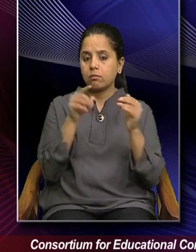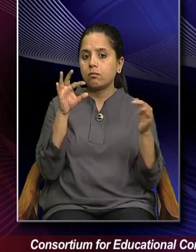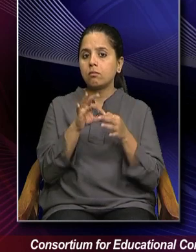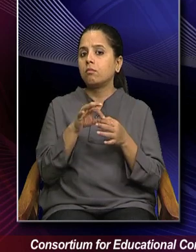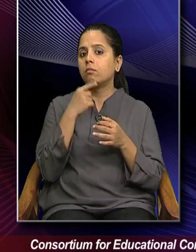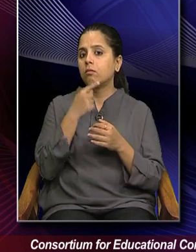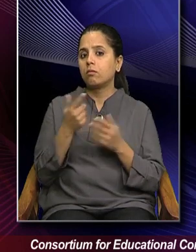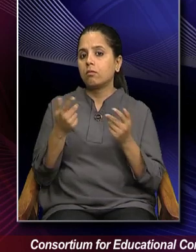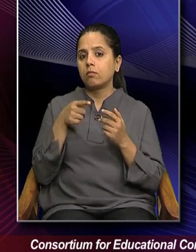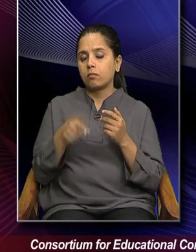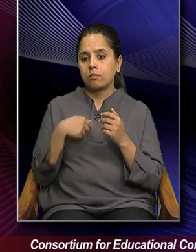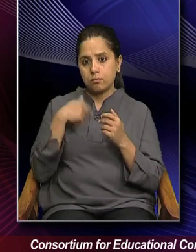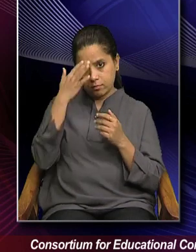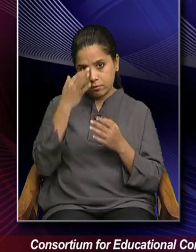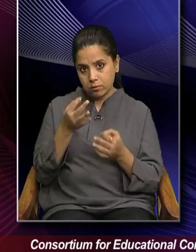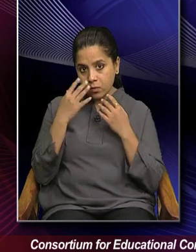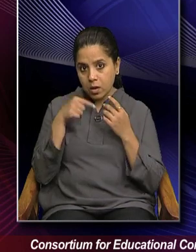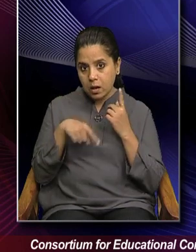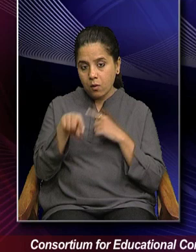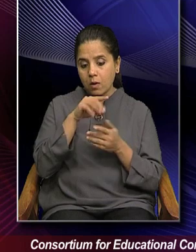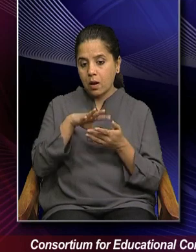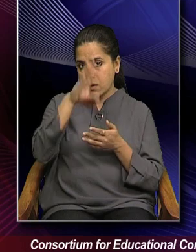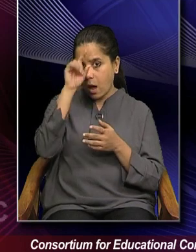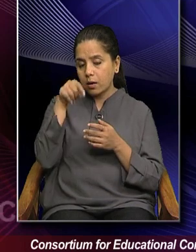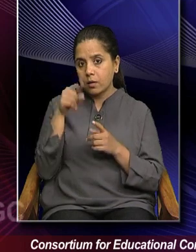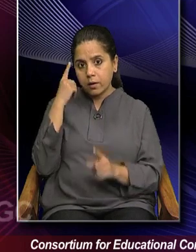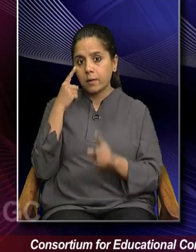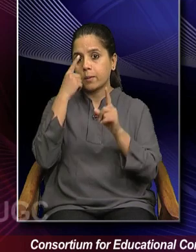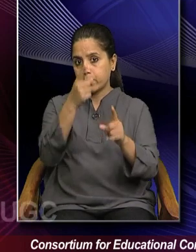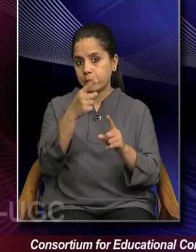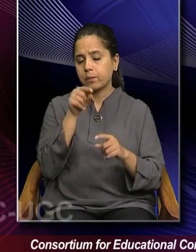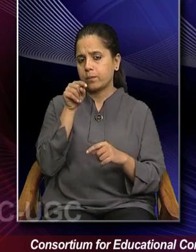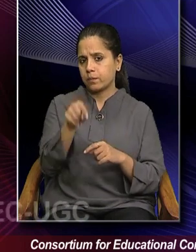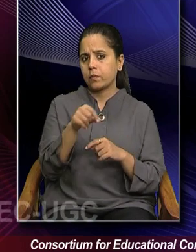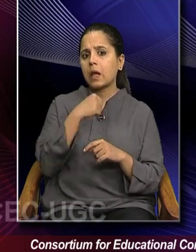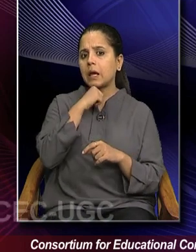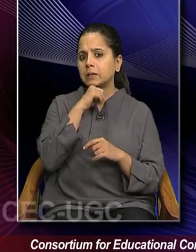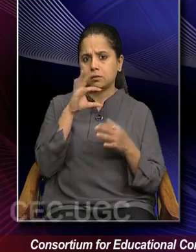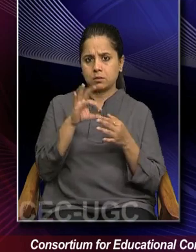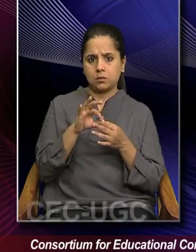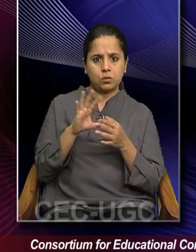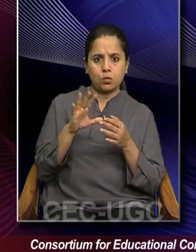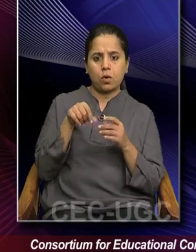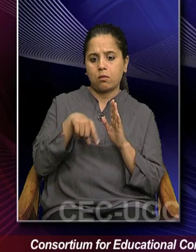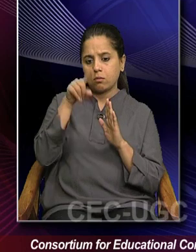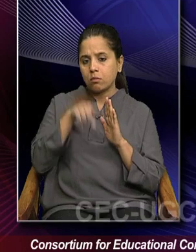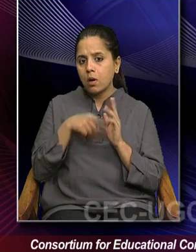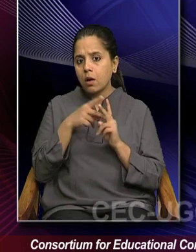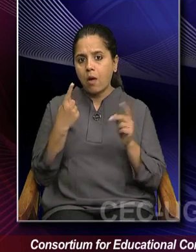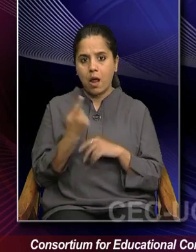on mastering the learning objectives and not age or grade level